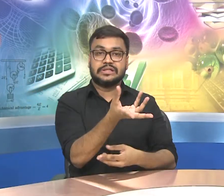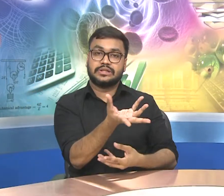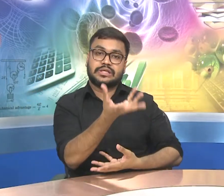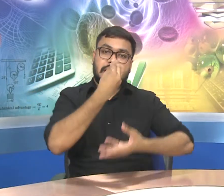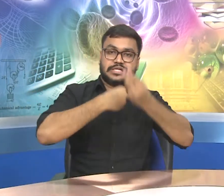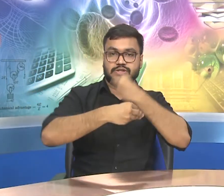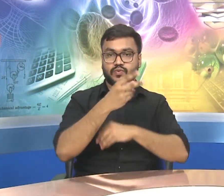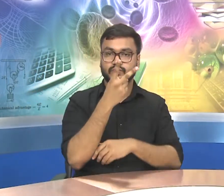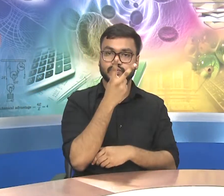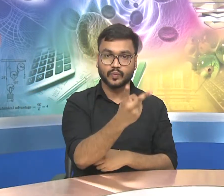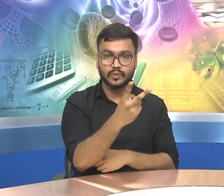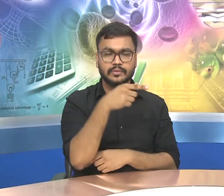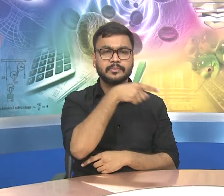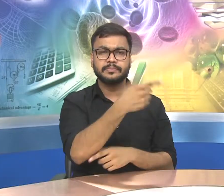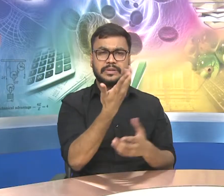plants and animals.